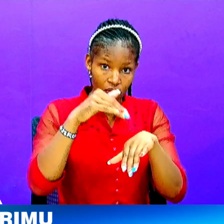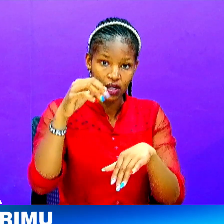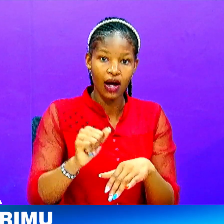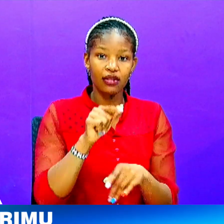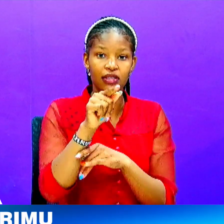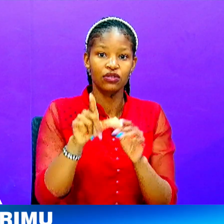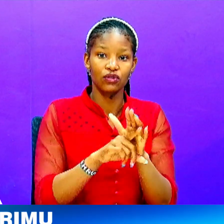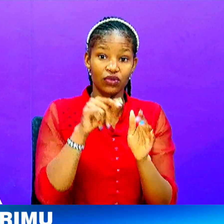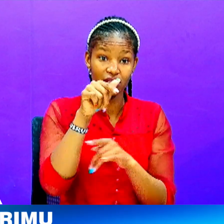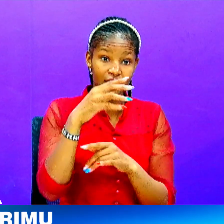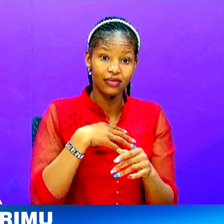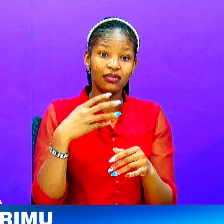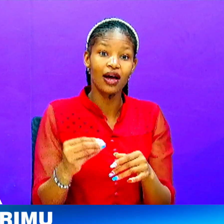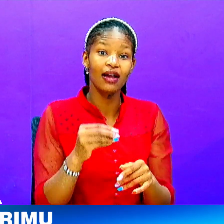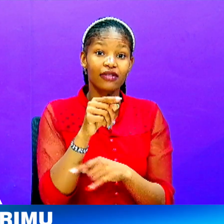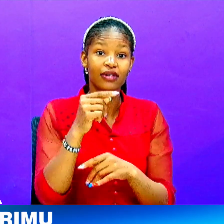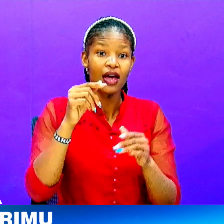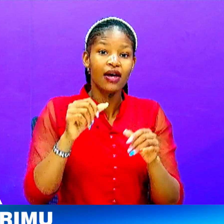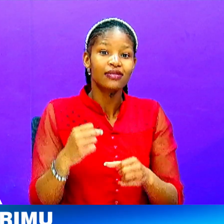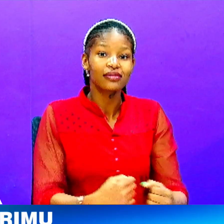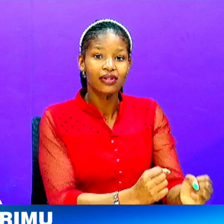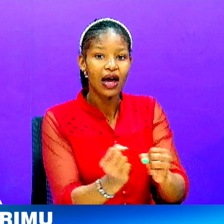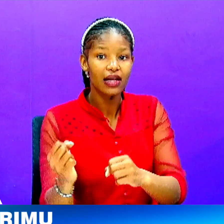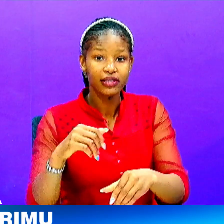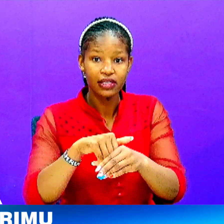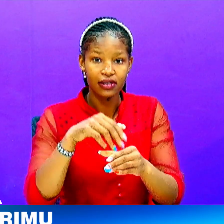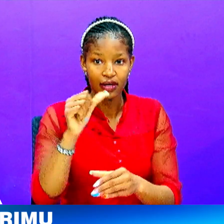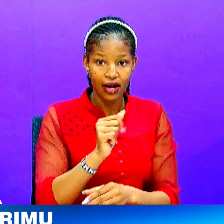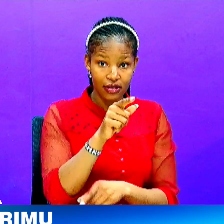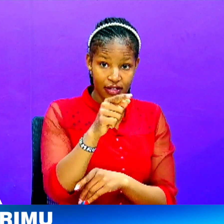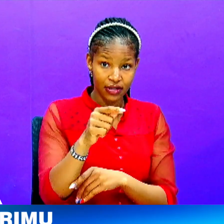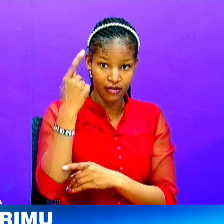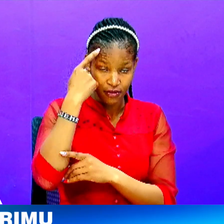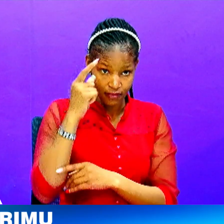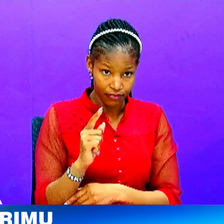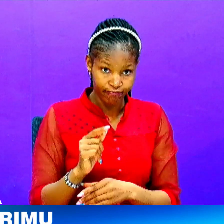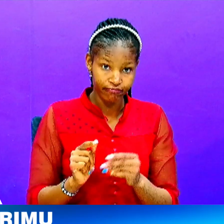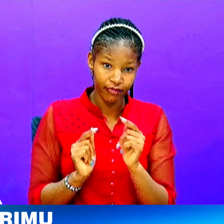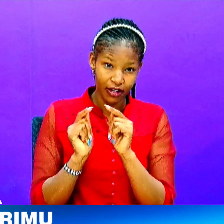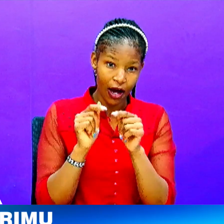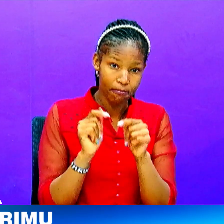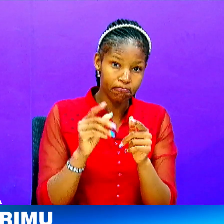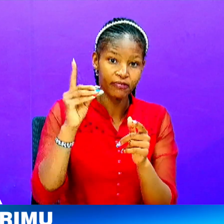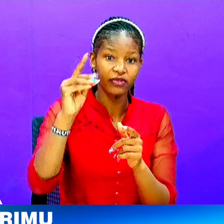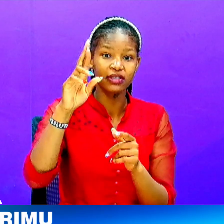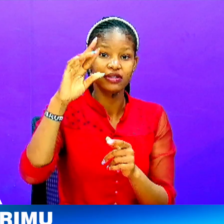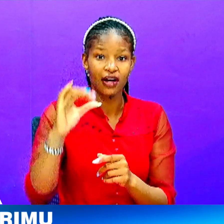Talks focused on aligning military and diplomatic strategies in the conflict-ridden